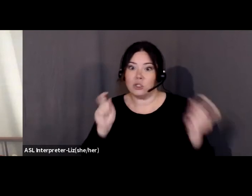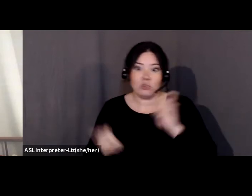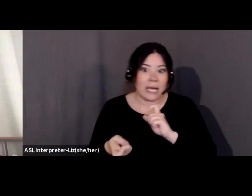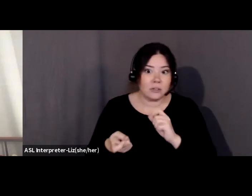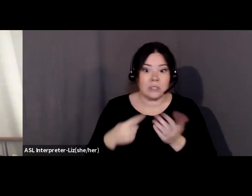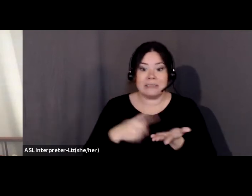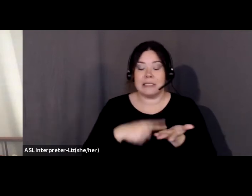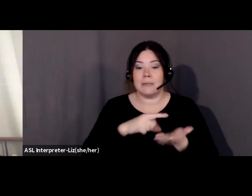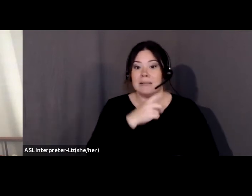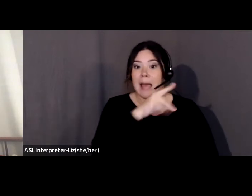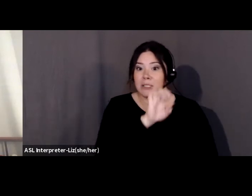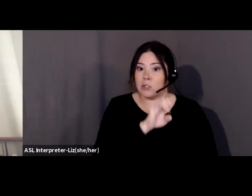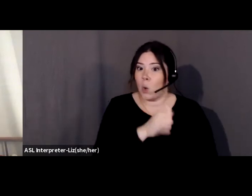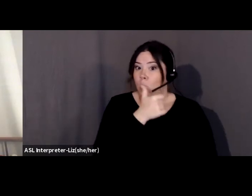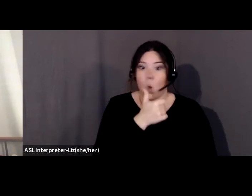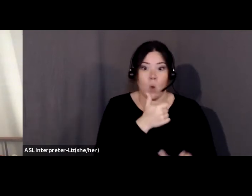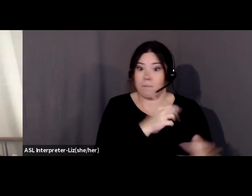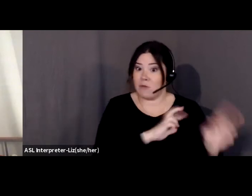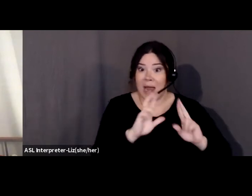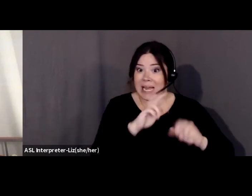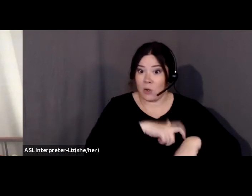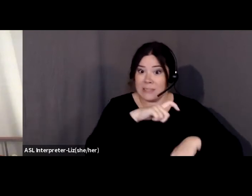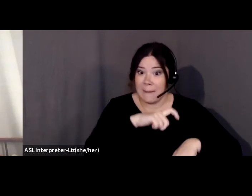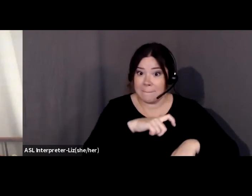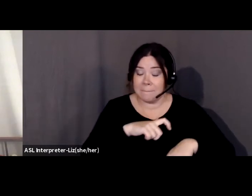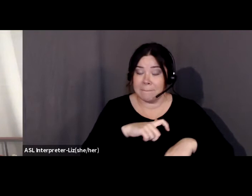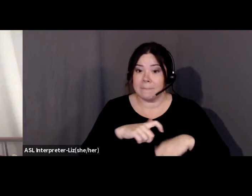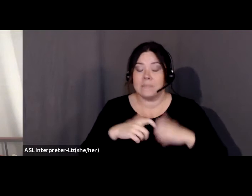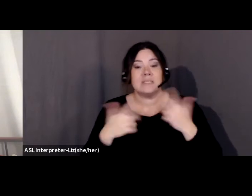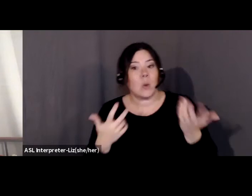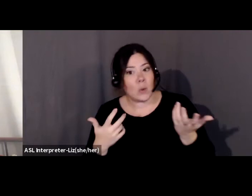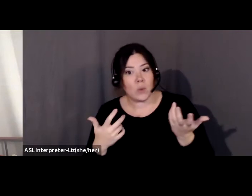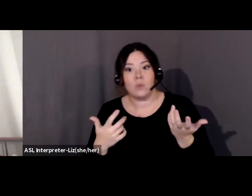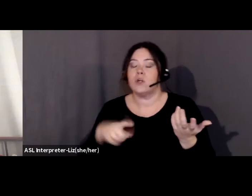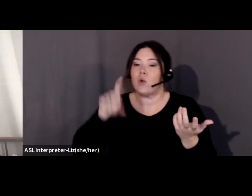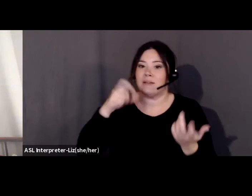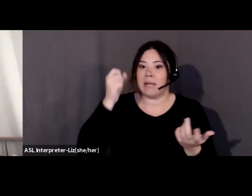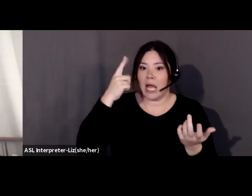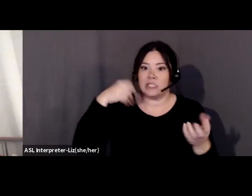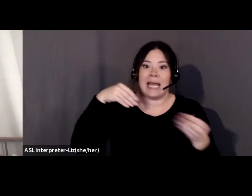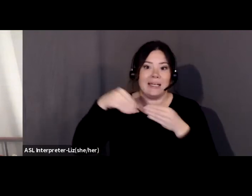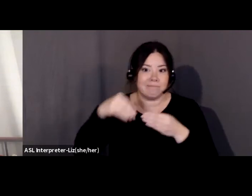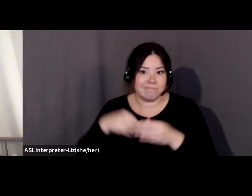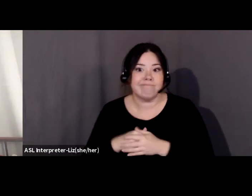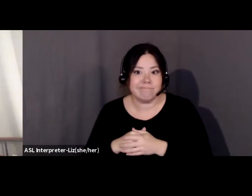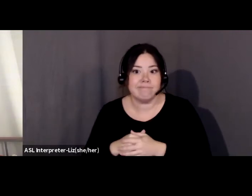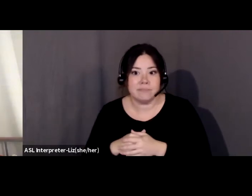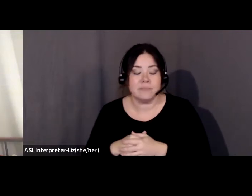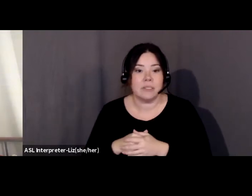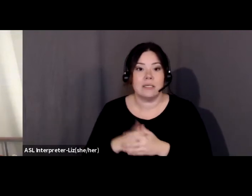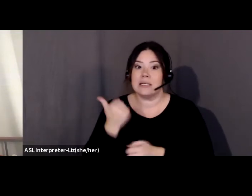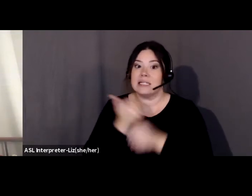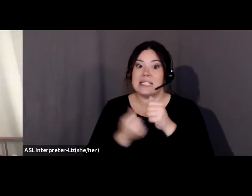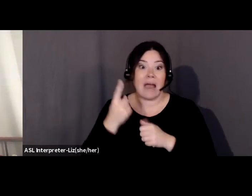episode won't come together in time. So it's just a matter of being understanding as well, because everybody